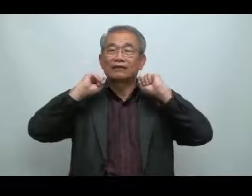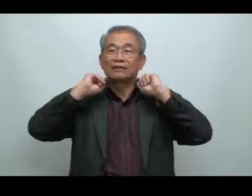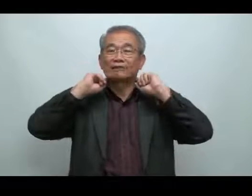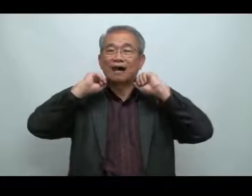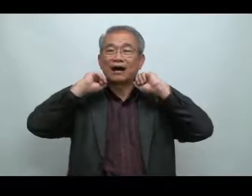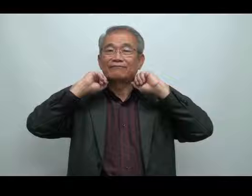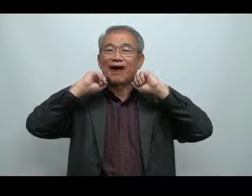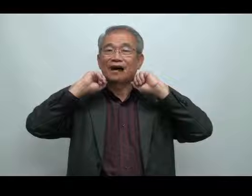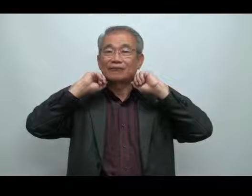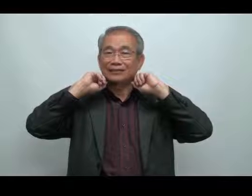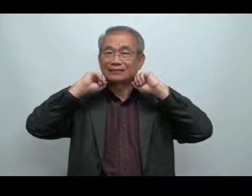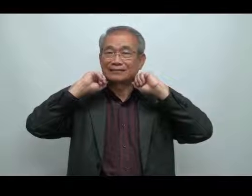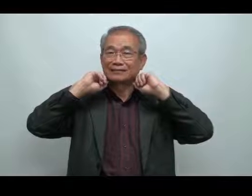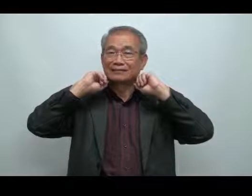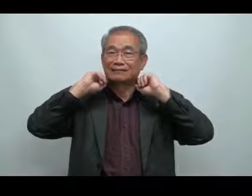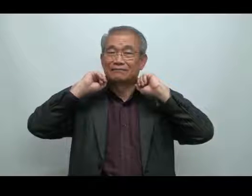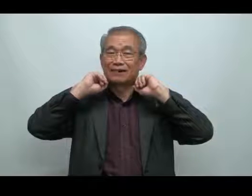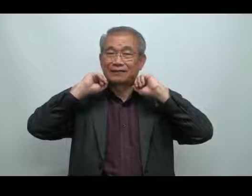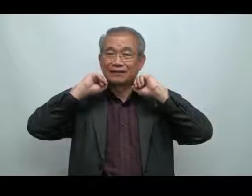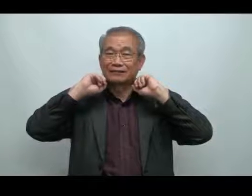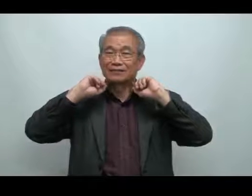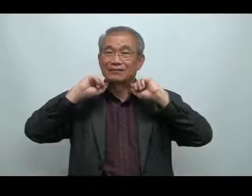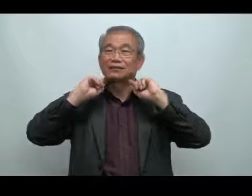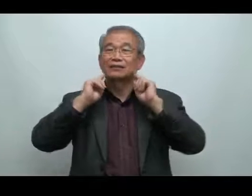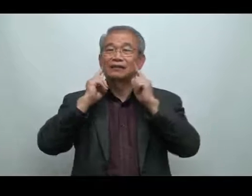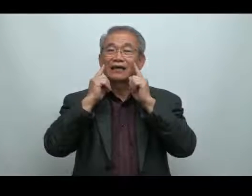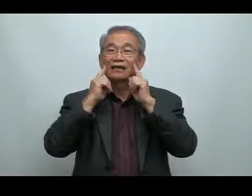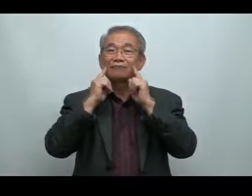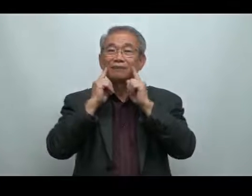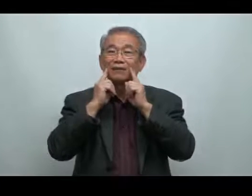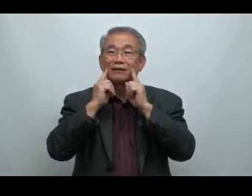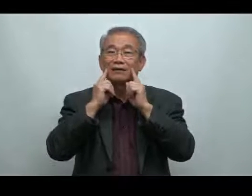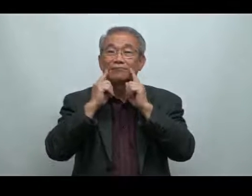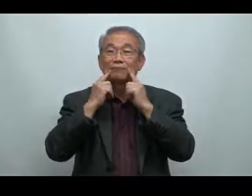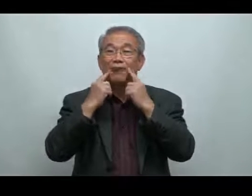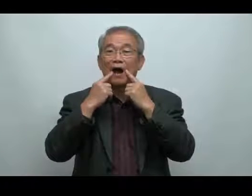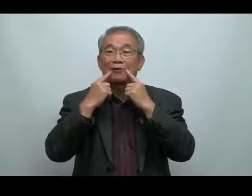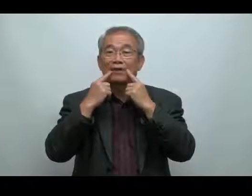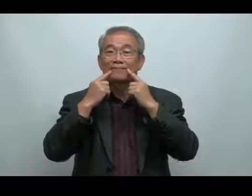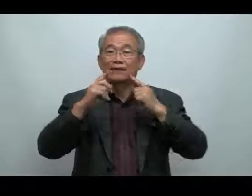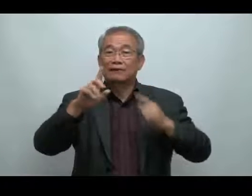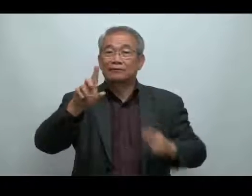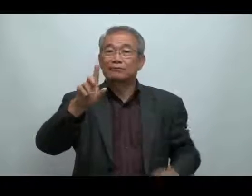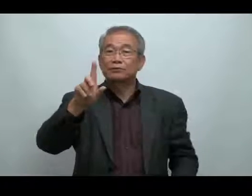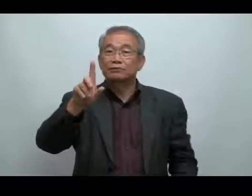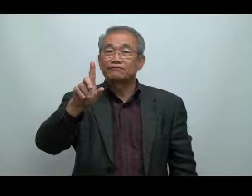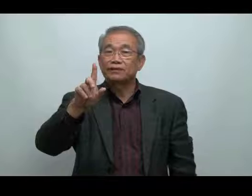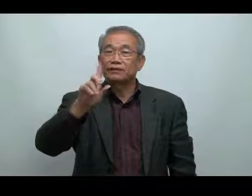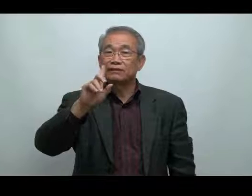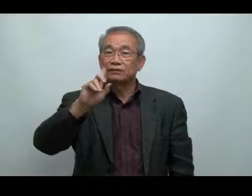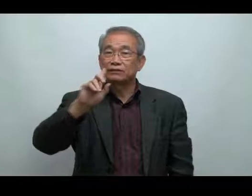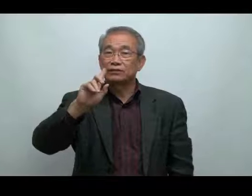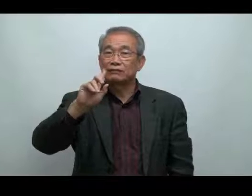the pharynx. So it's like in the middle of your mouth. Now you put your finger in your